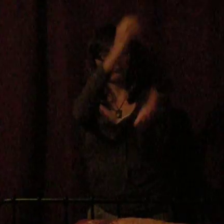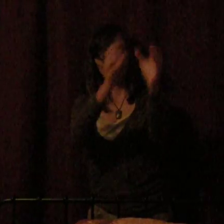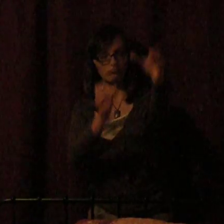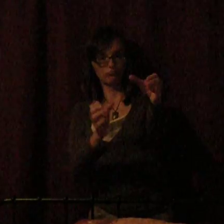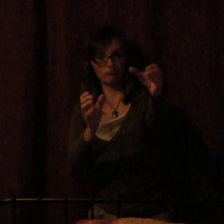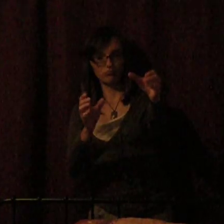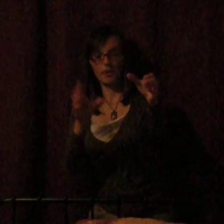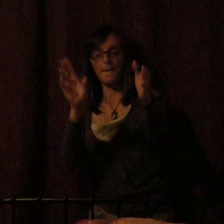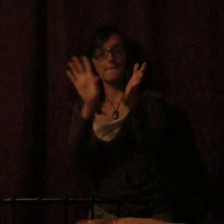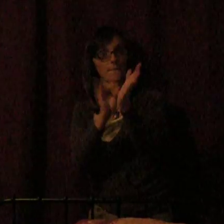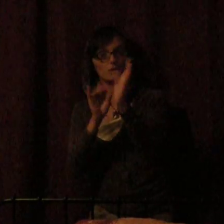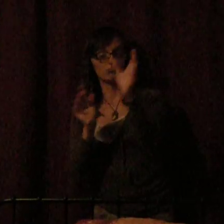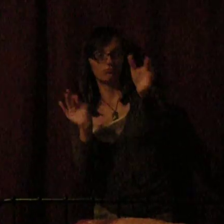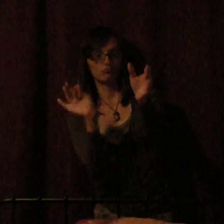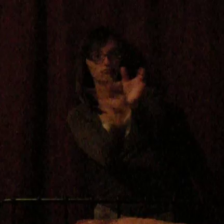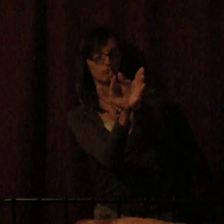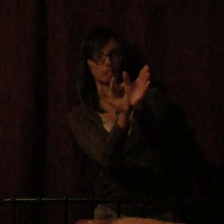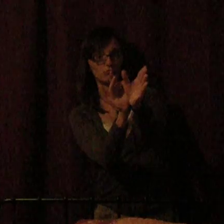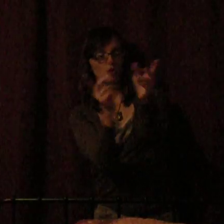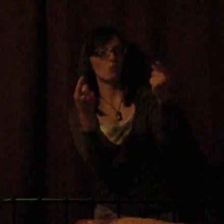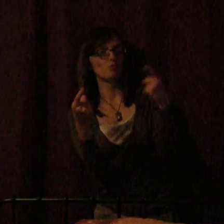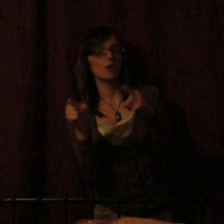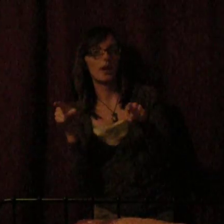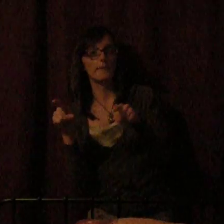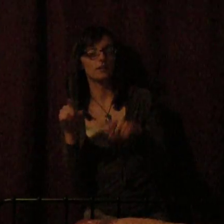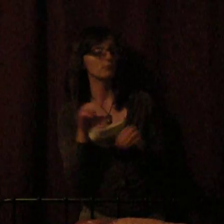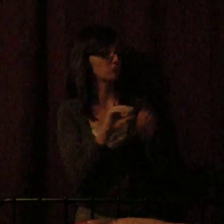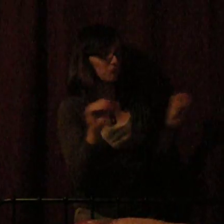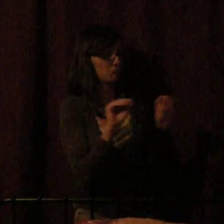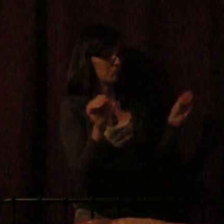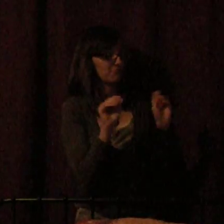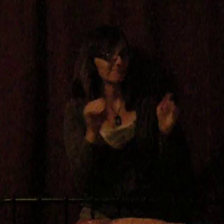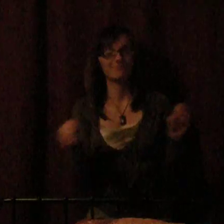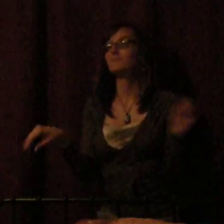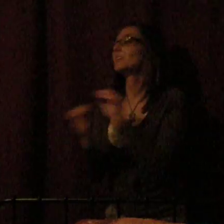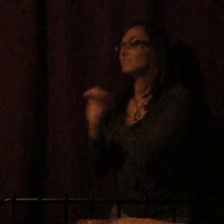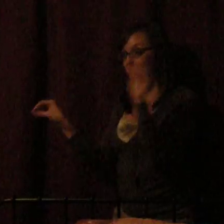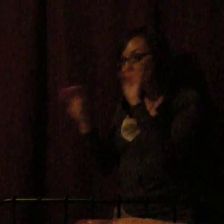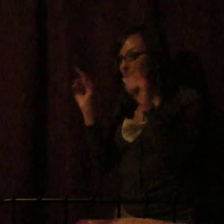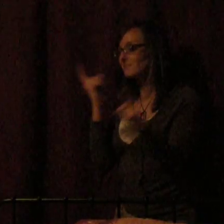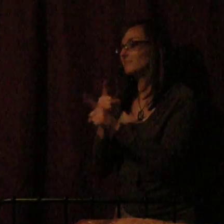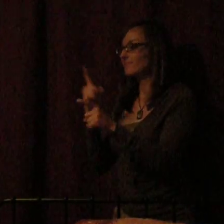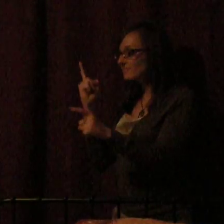Right, what happens? Nothing. Absolutely nothing.